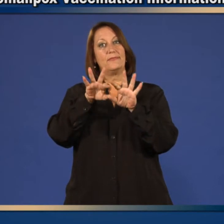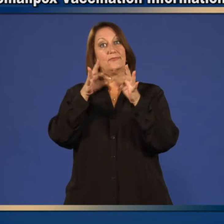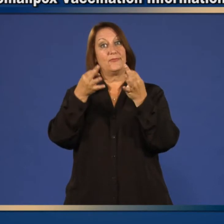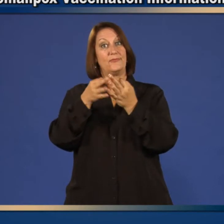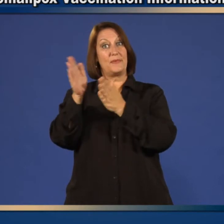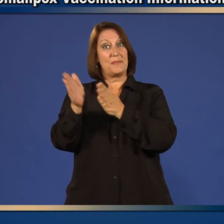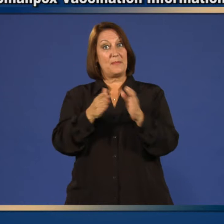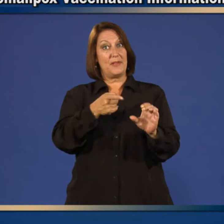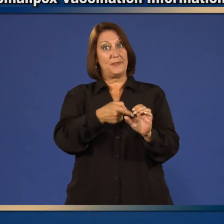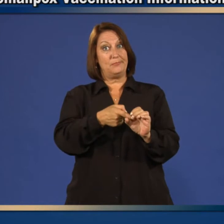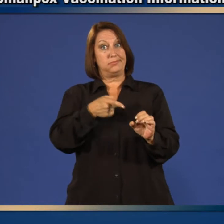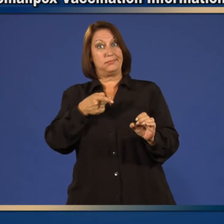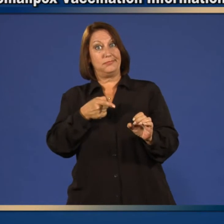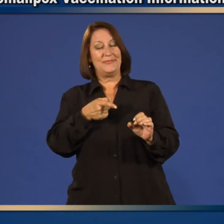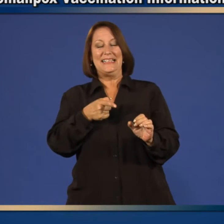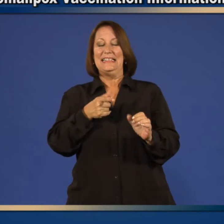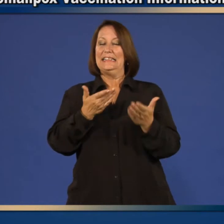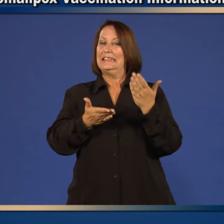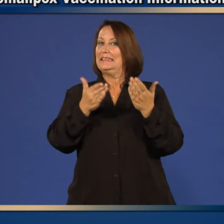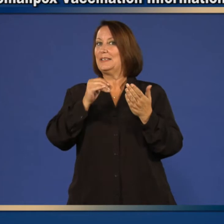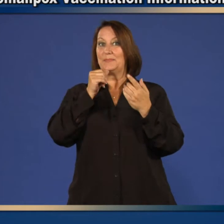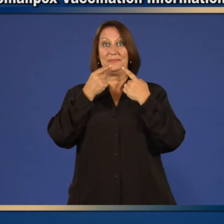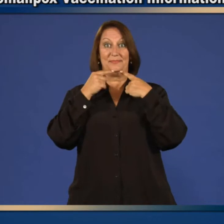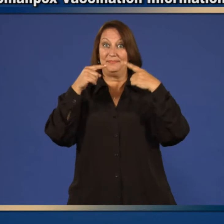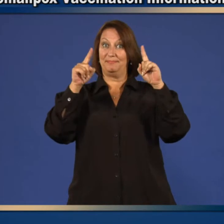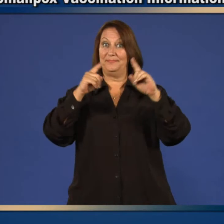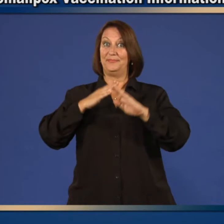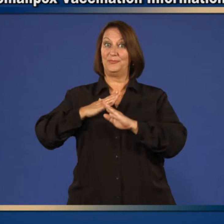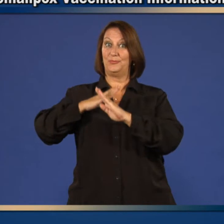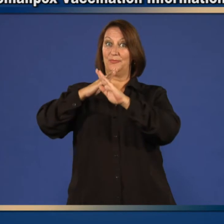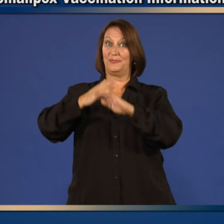natural family planning, are less effective.